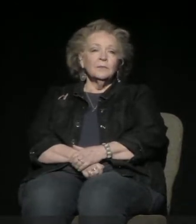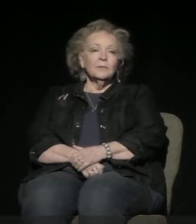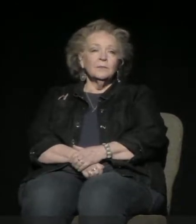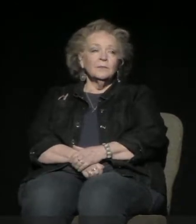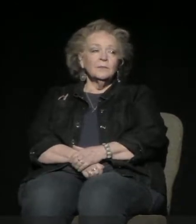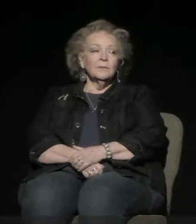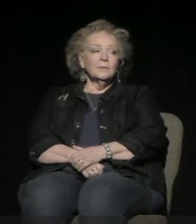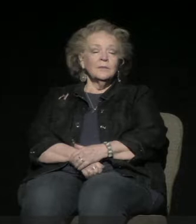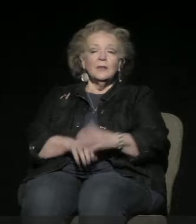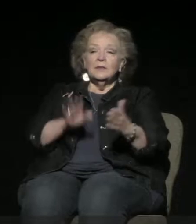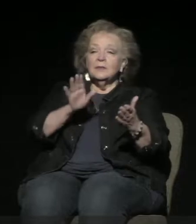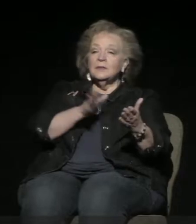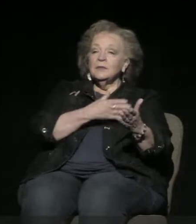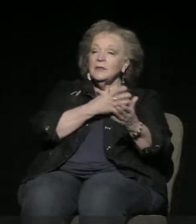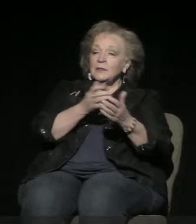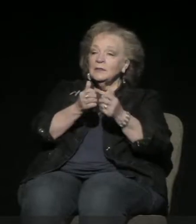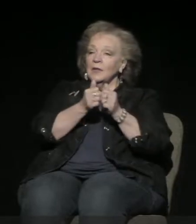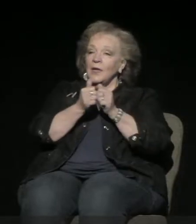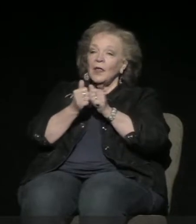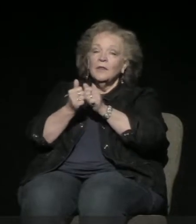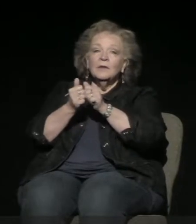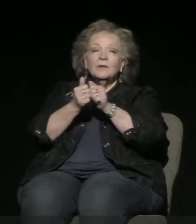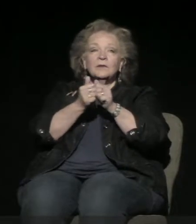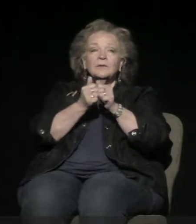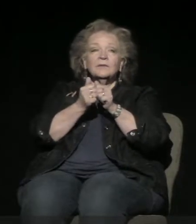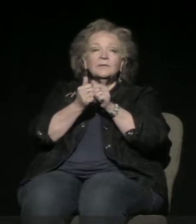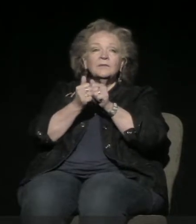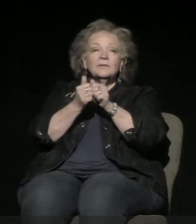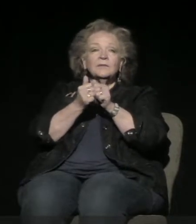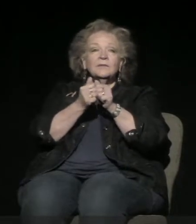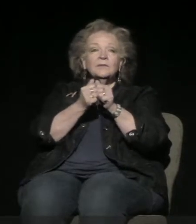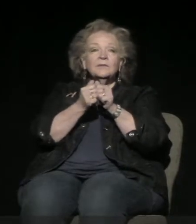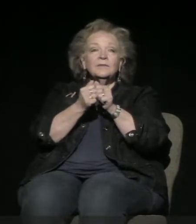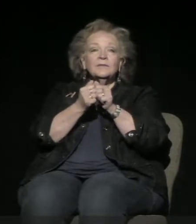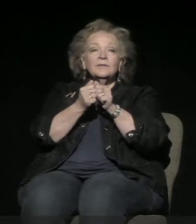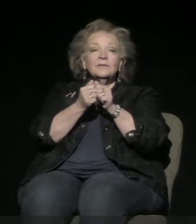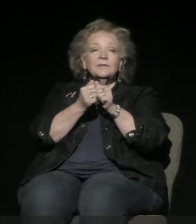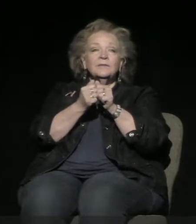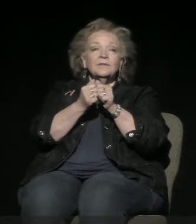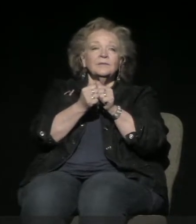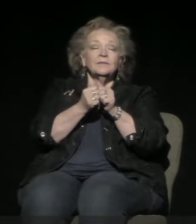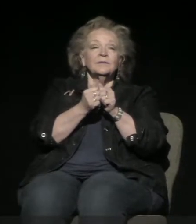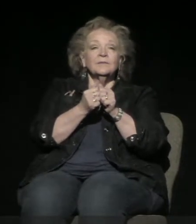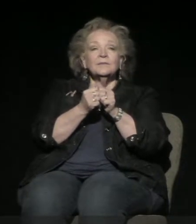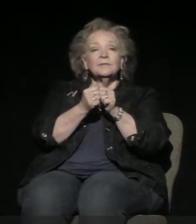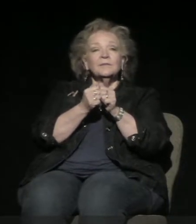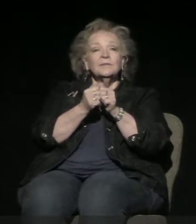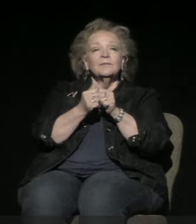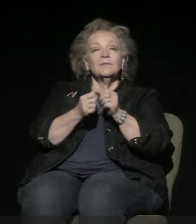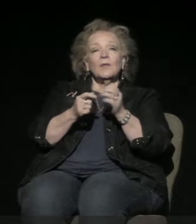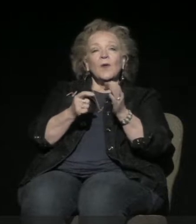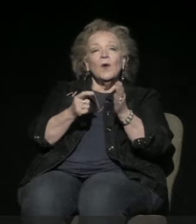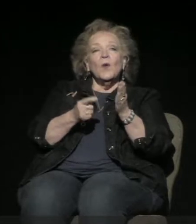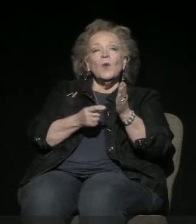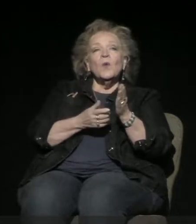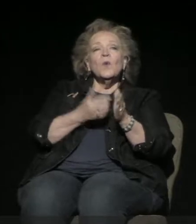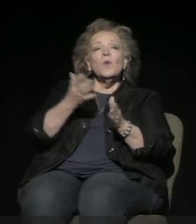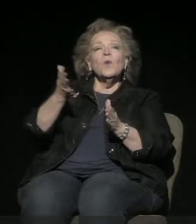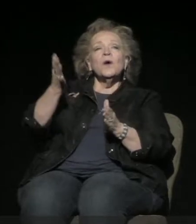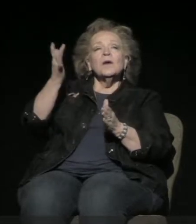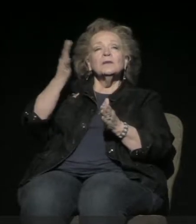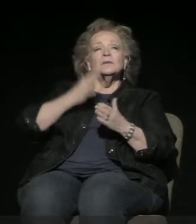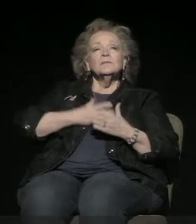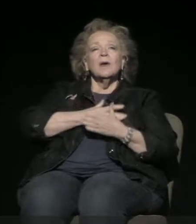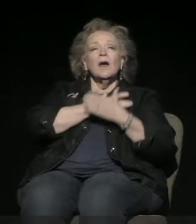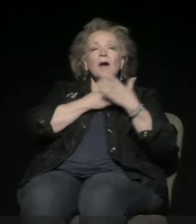Let's Stand Together Sing One Last Once My Once My Heart